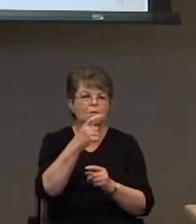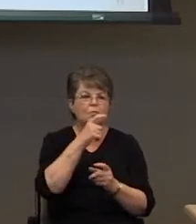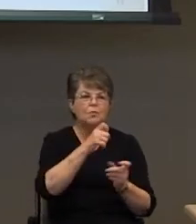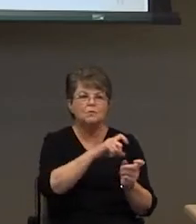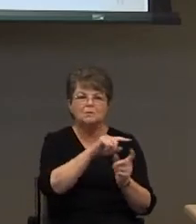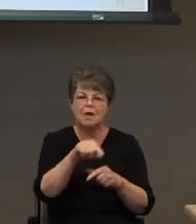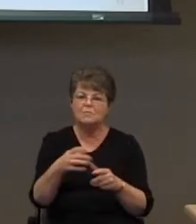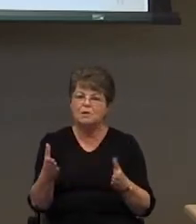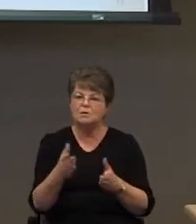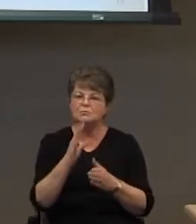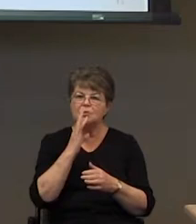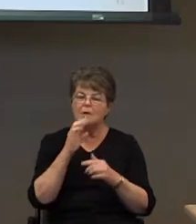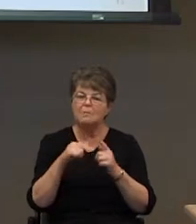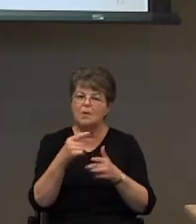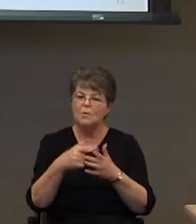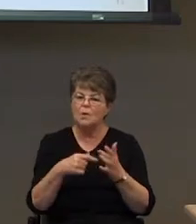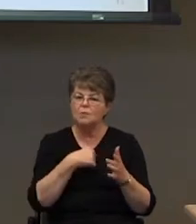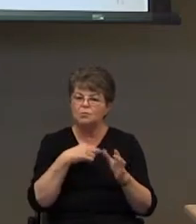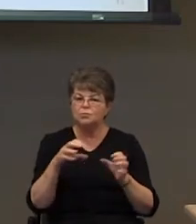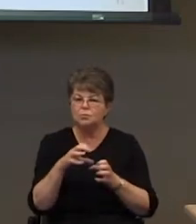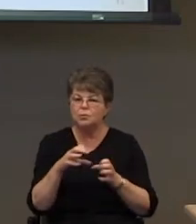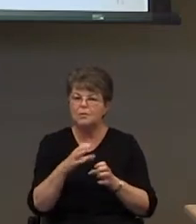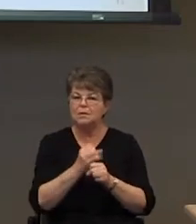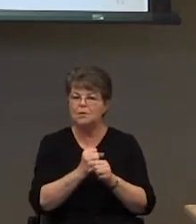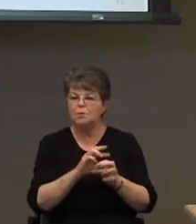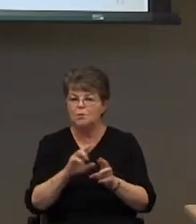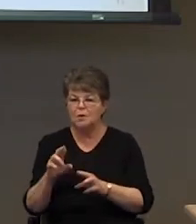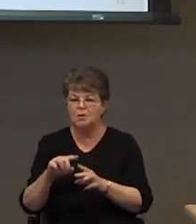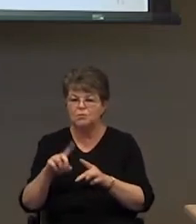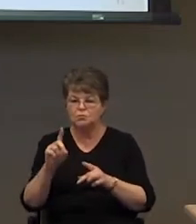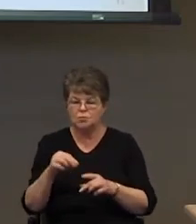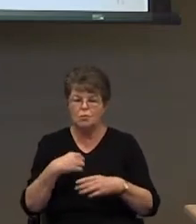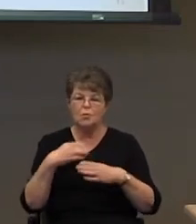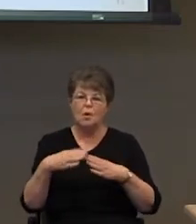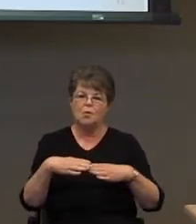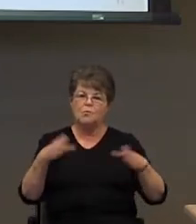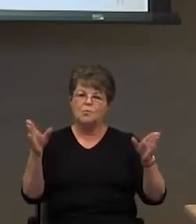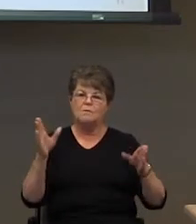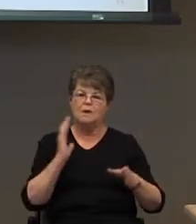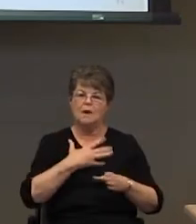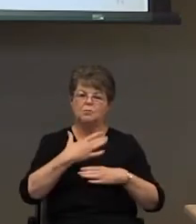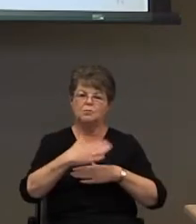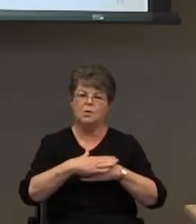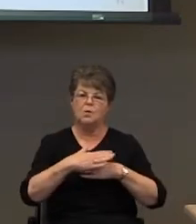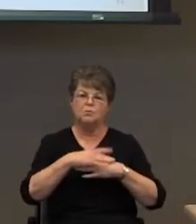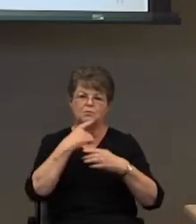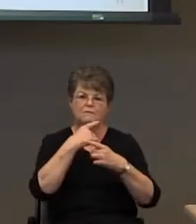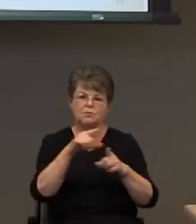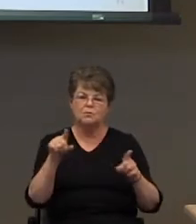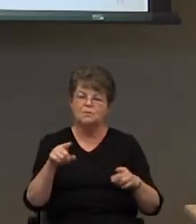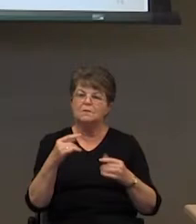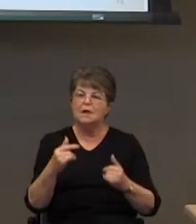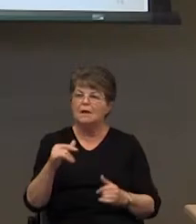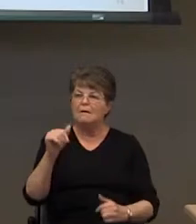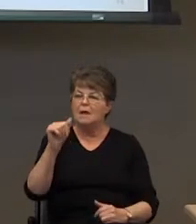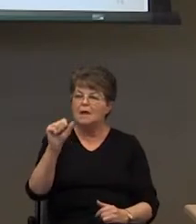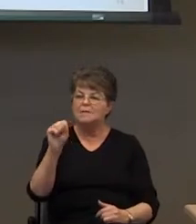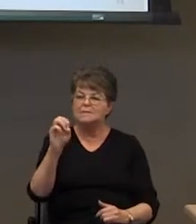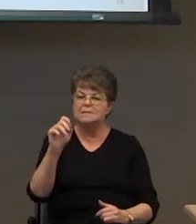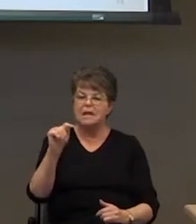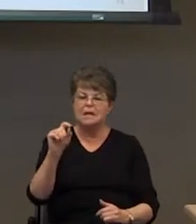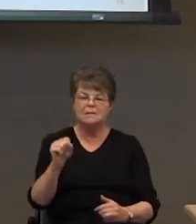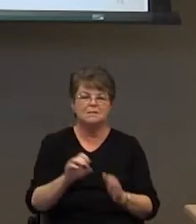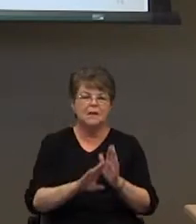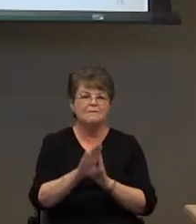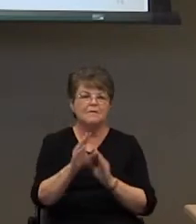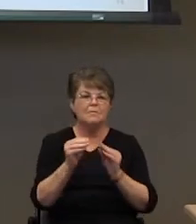about what we've been doing, what we're about to do, and ask questions, we open our doors for you. Assets.